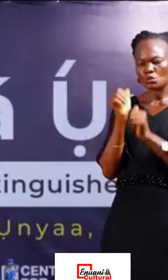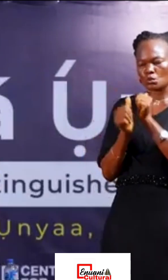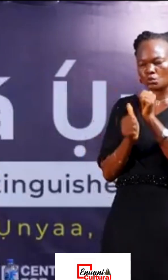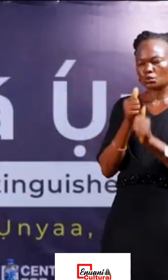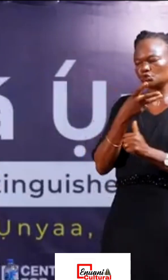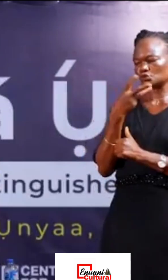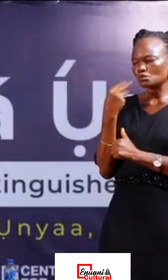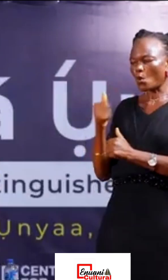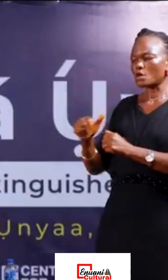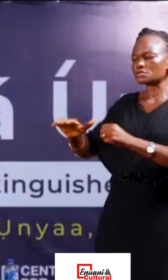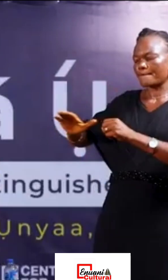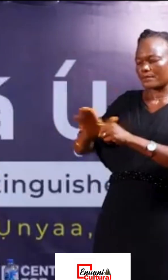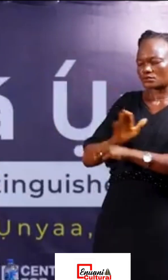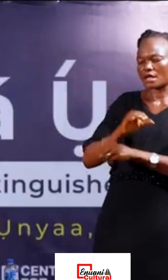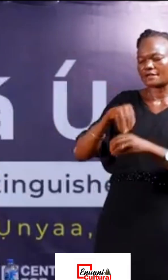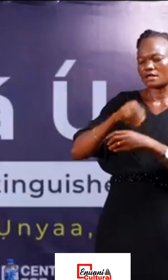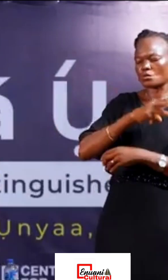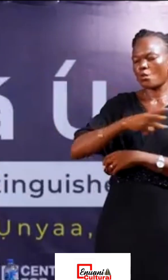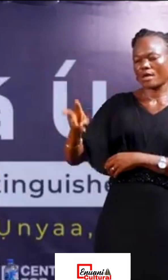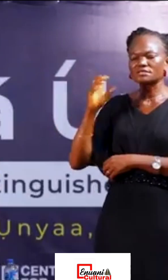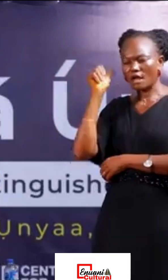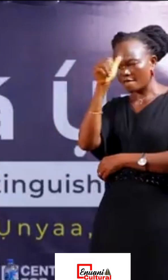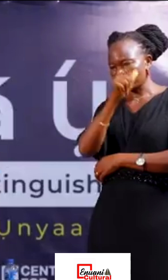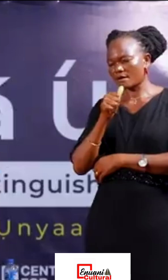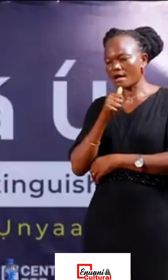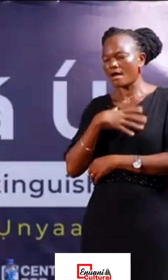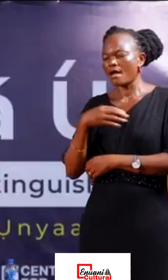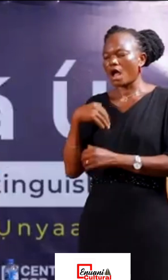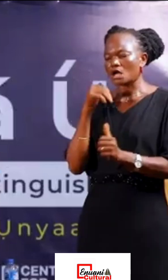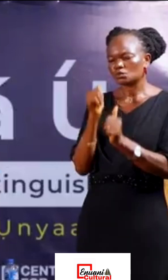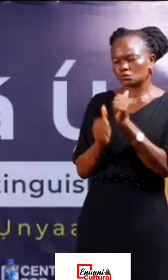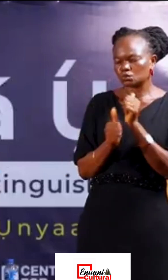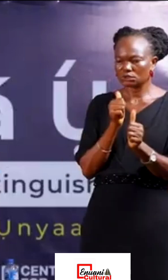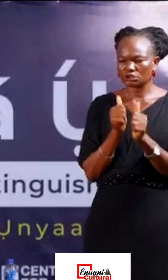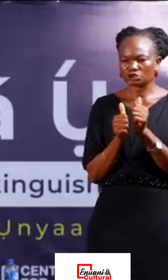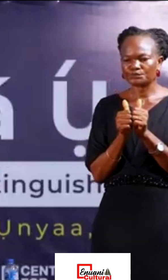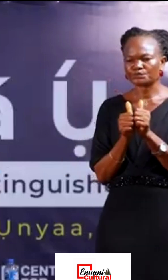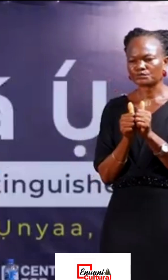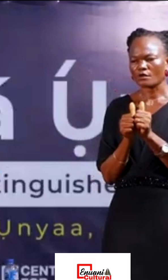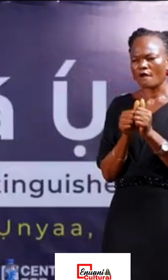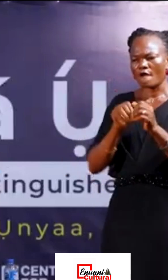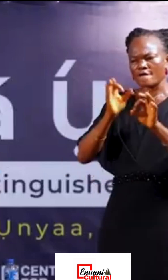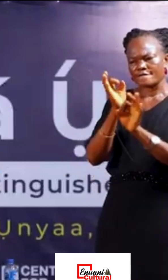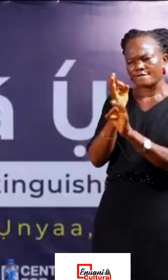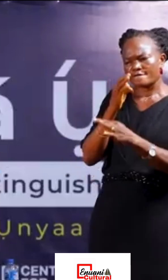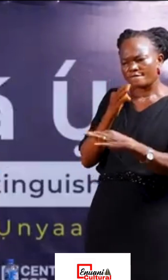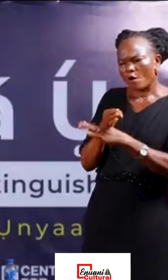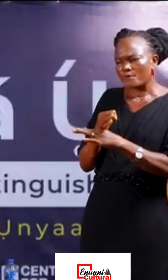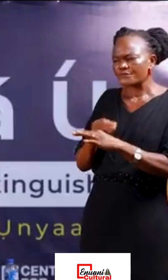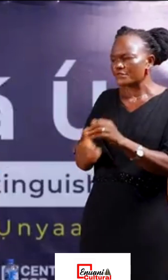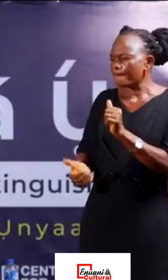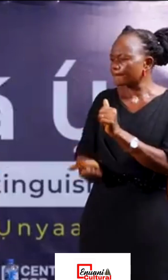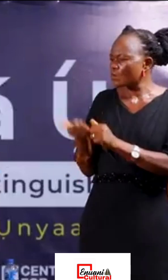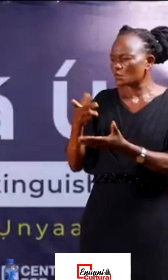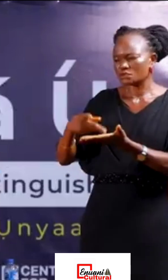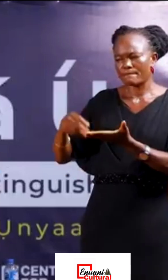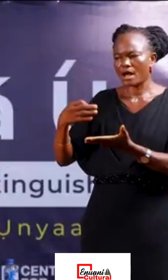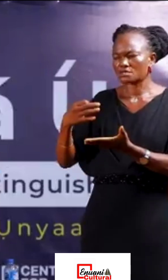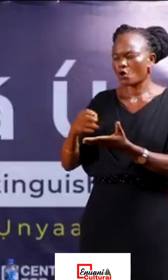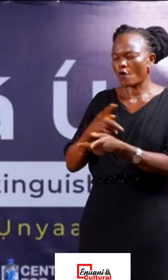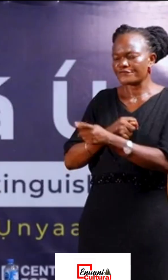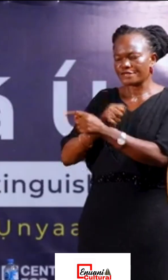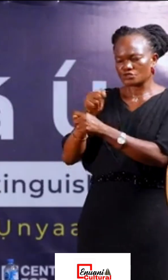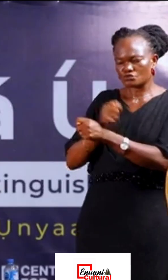which was abundant in West Africa and which formed an integral part of the